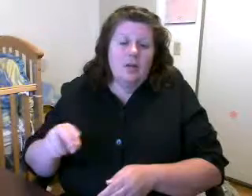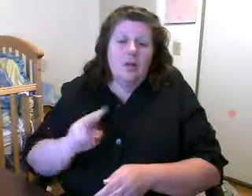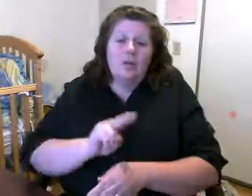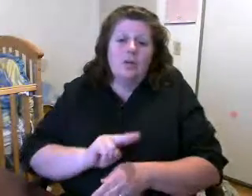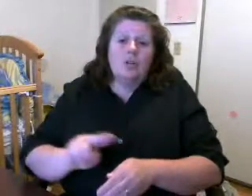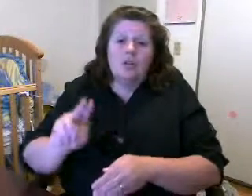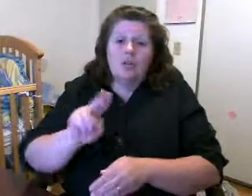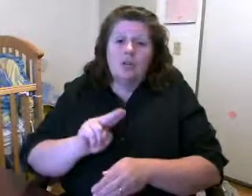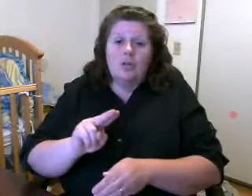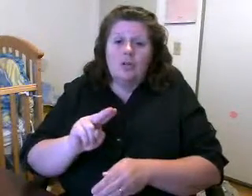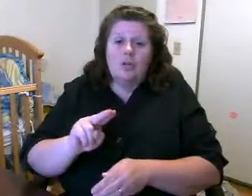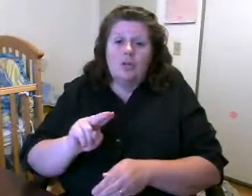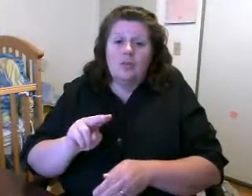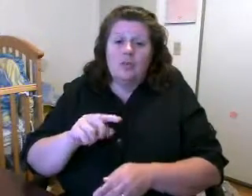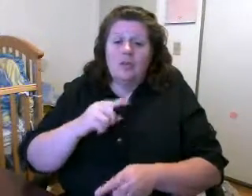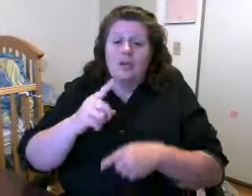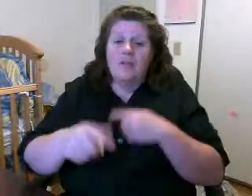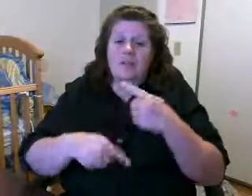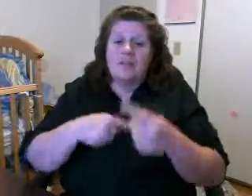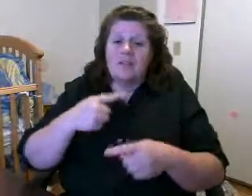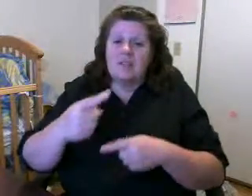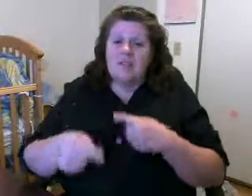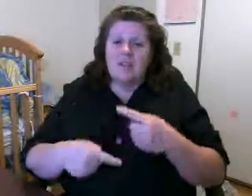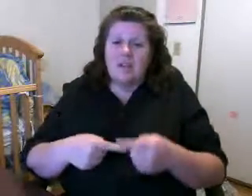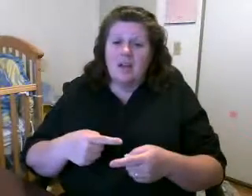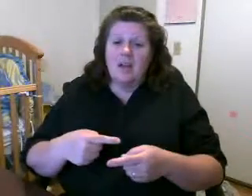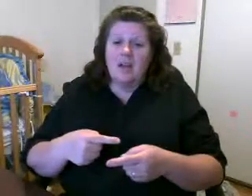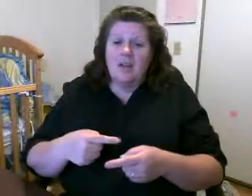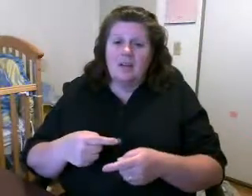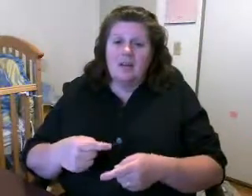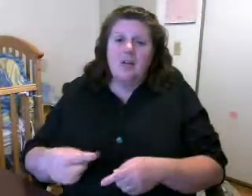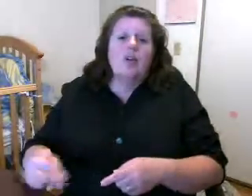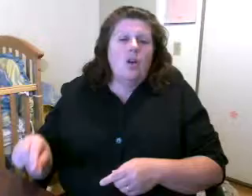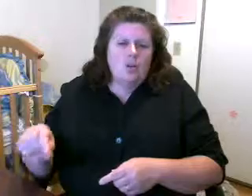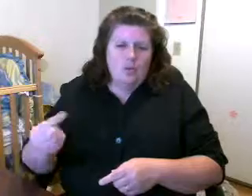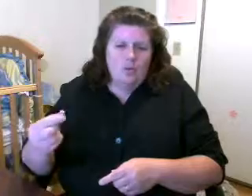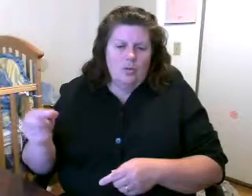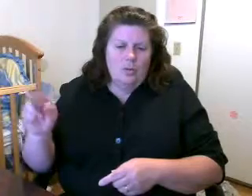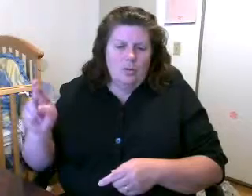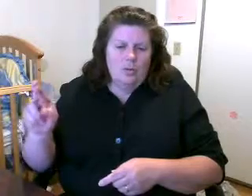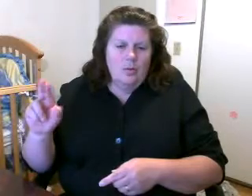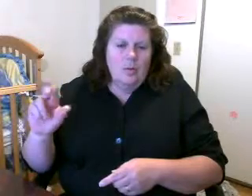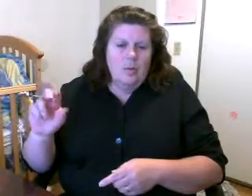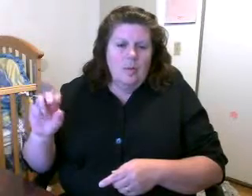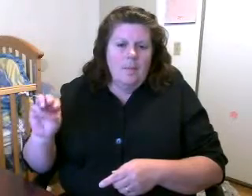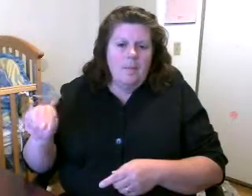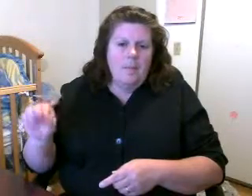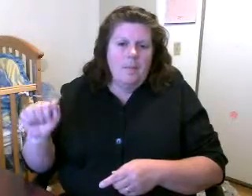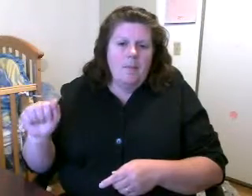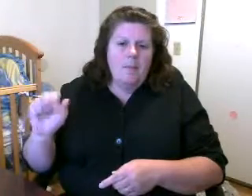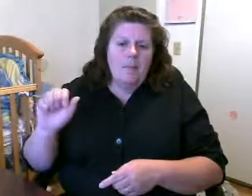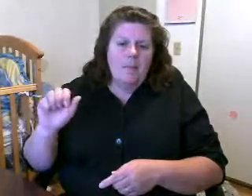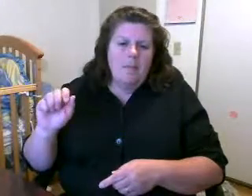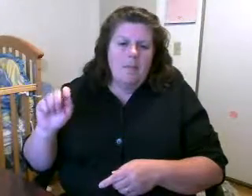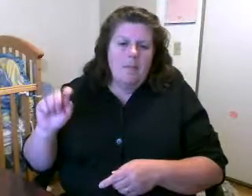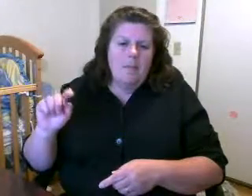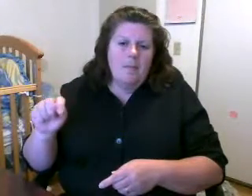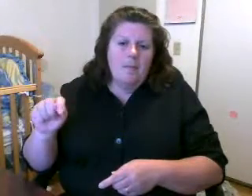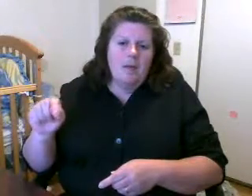modification to show variation in meaning and grammatical function, and appropriate use of space, facial expressions, and